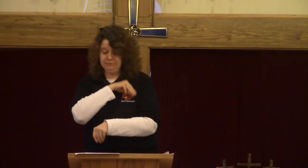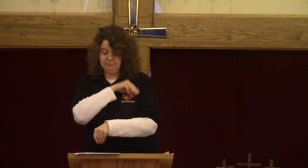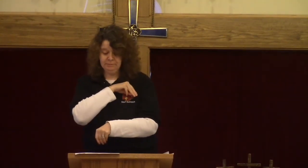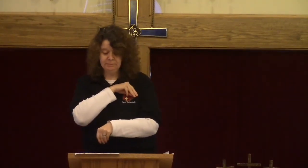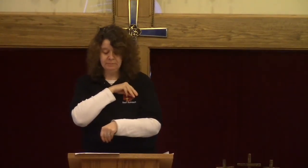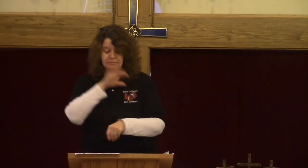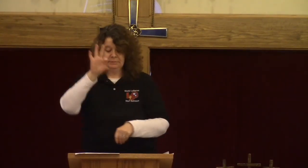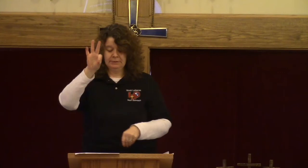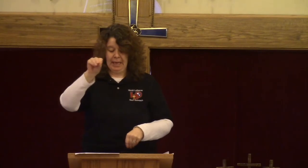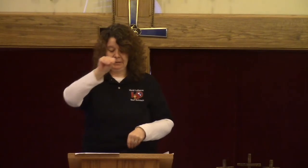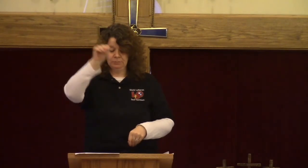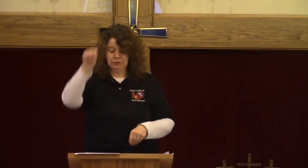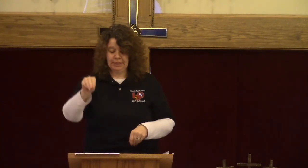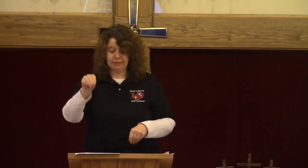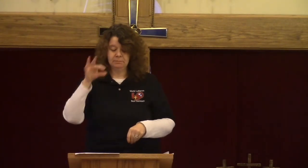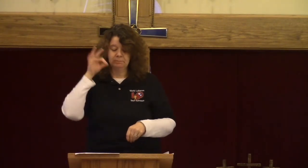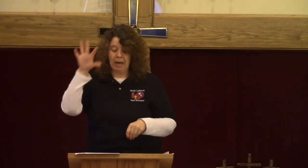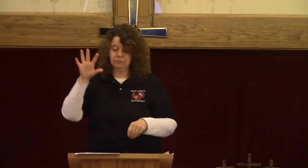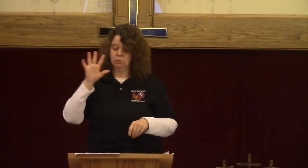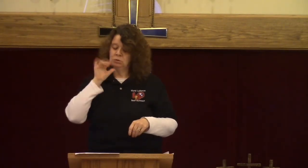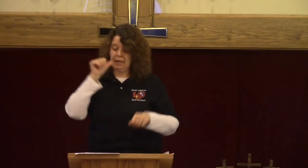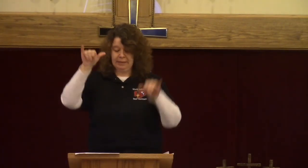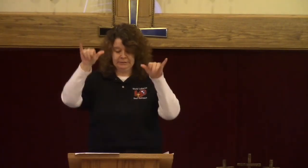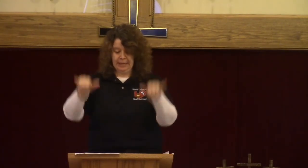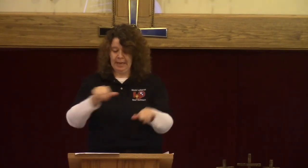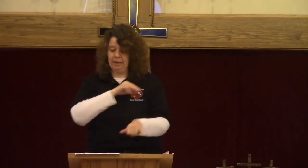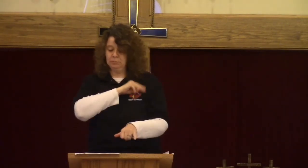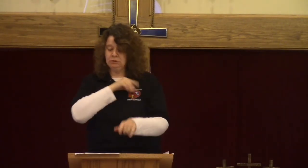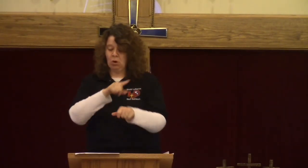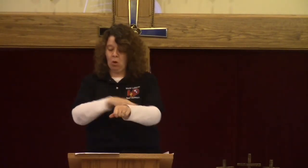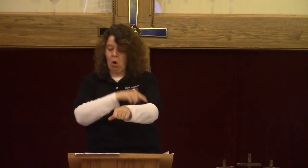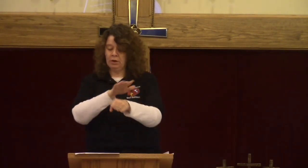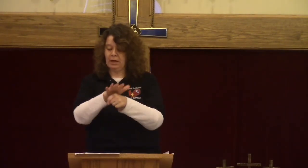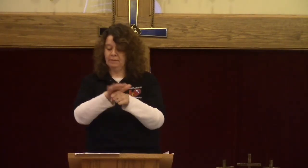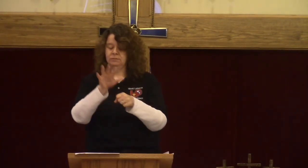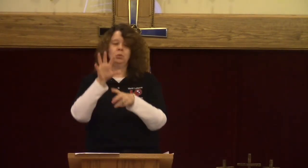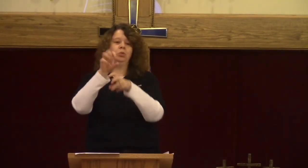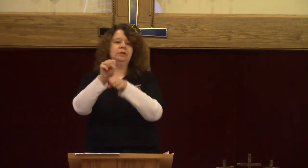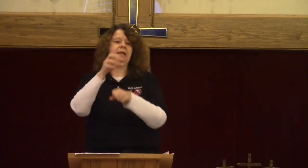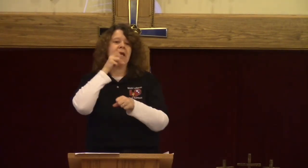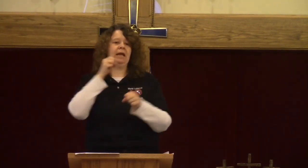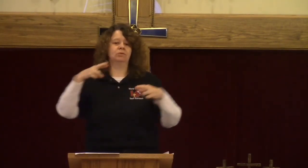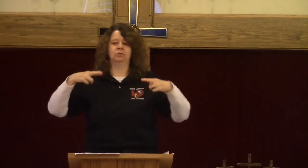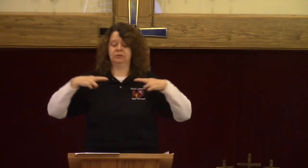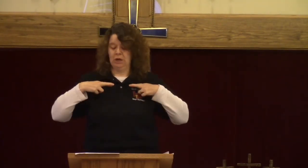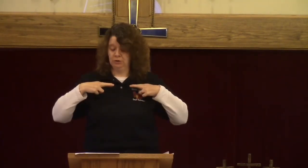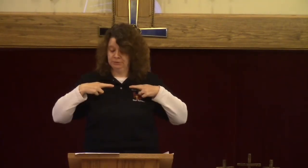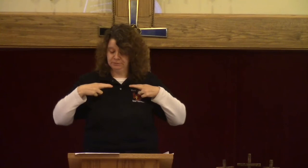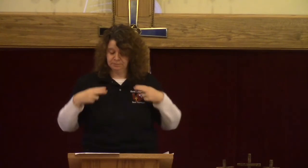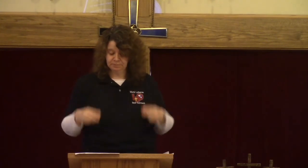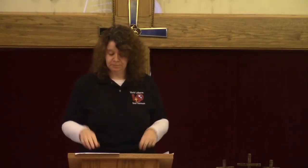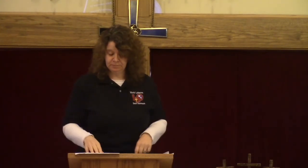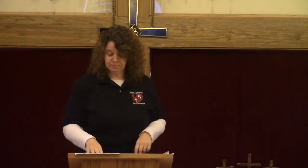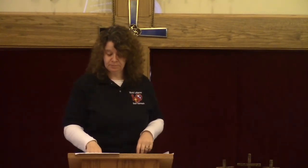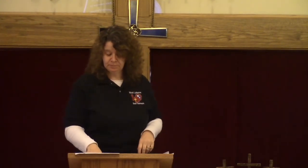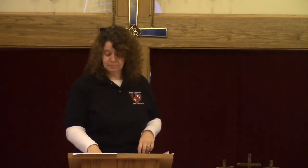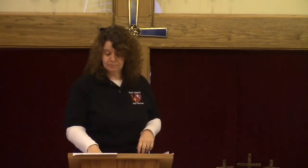the ministry. 90% of clergy will not stay in the ministry long enough to reach the age of